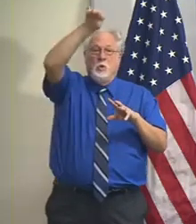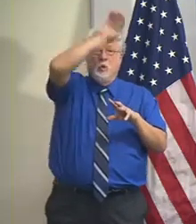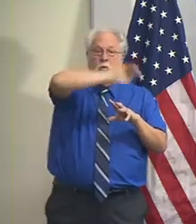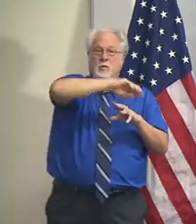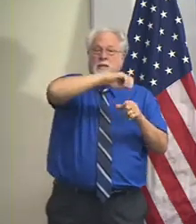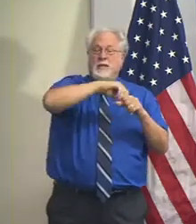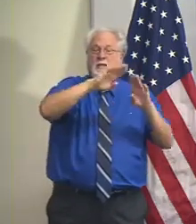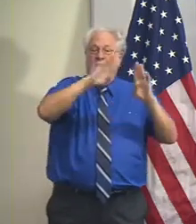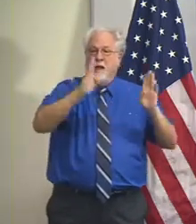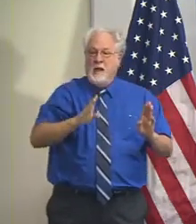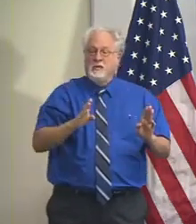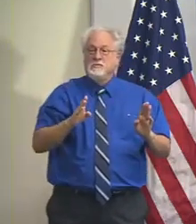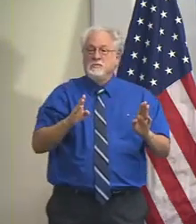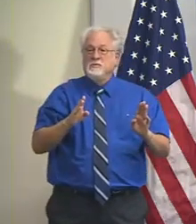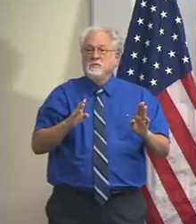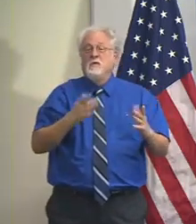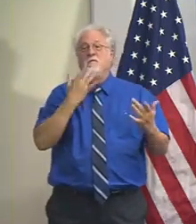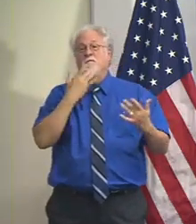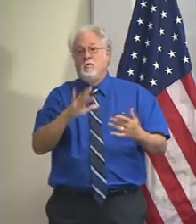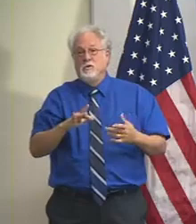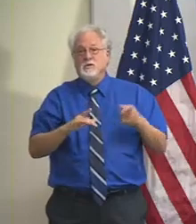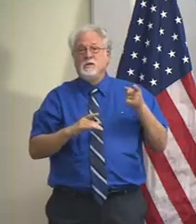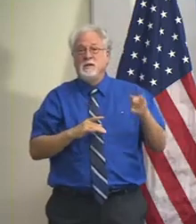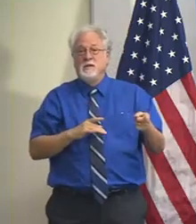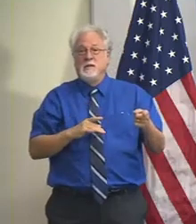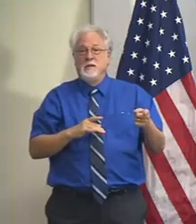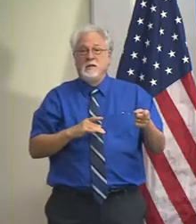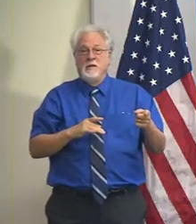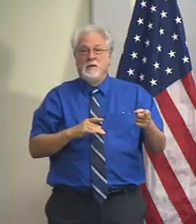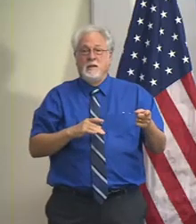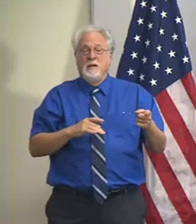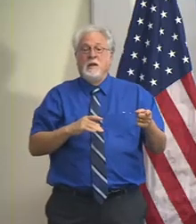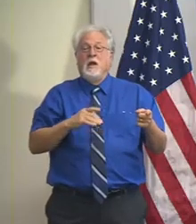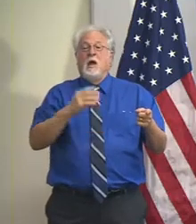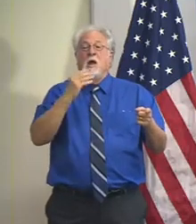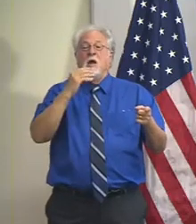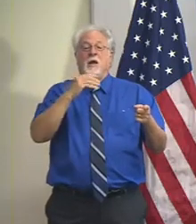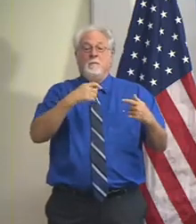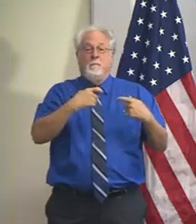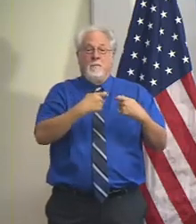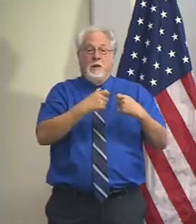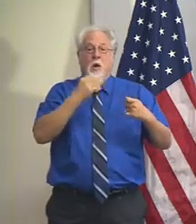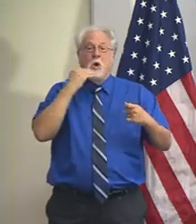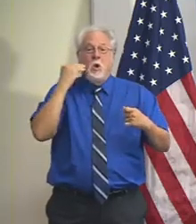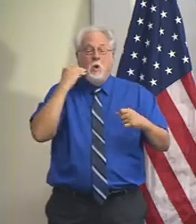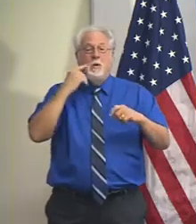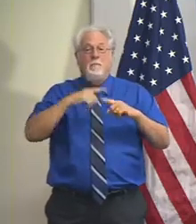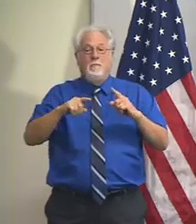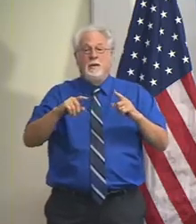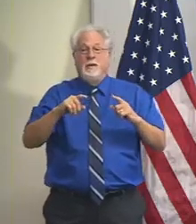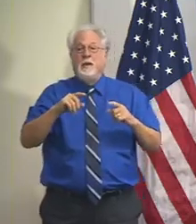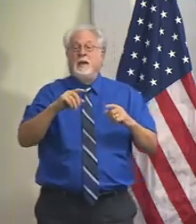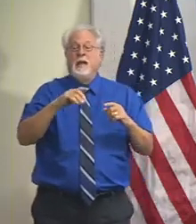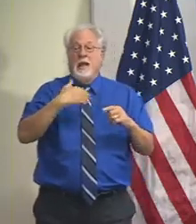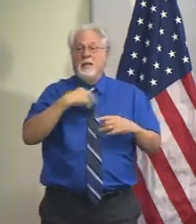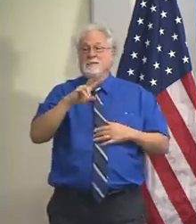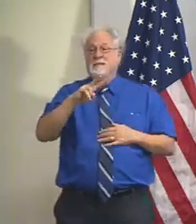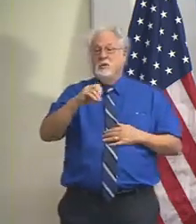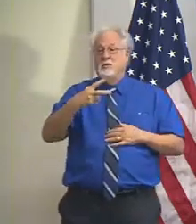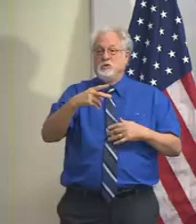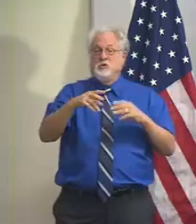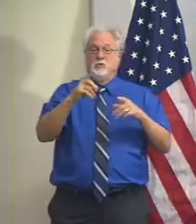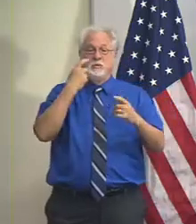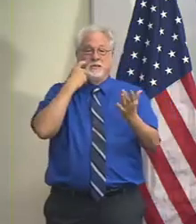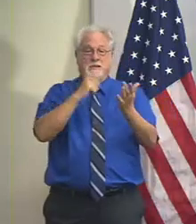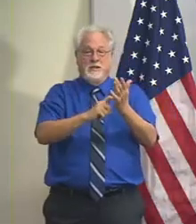home. Fortunately, they were not just powering up their home, they were powering up a carbon monoxide detector